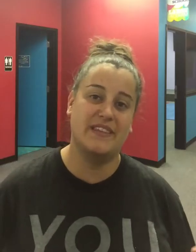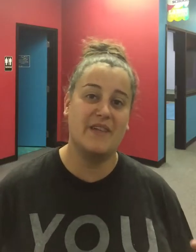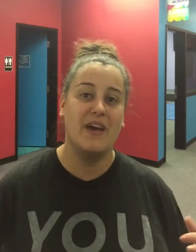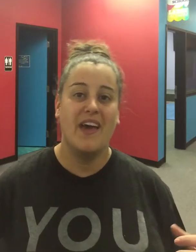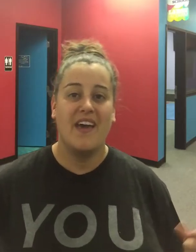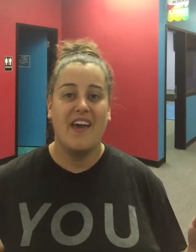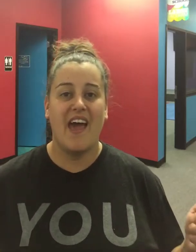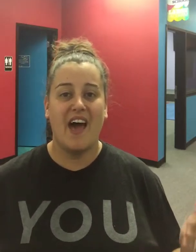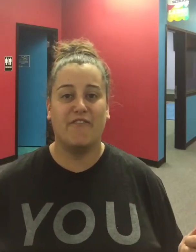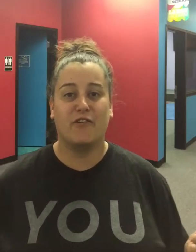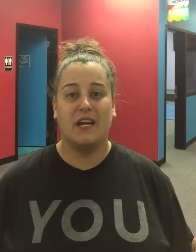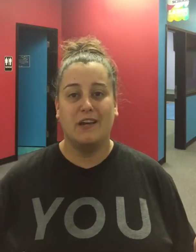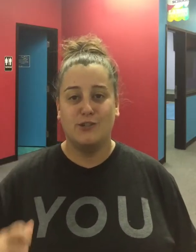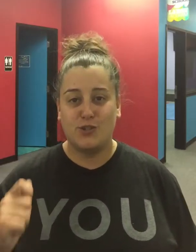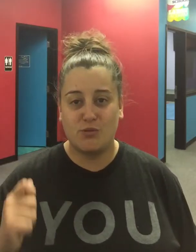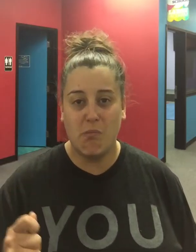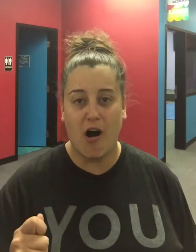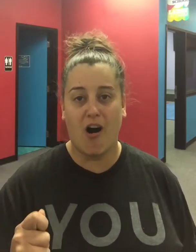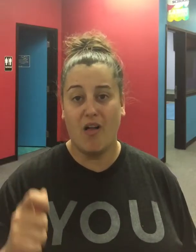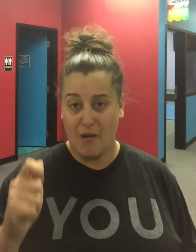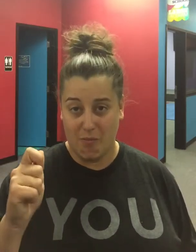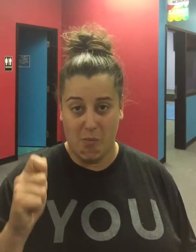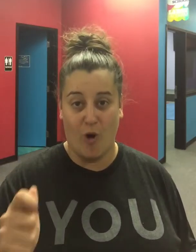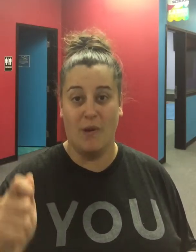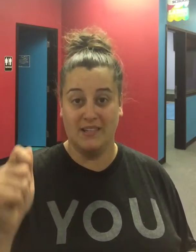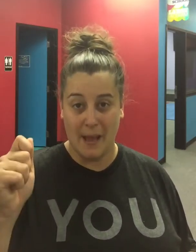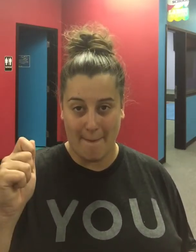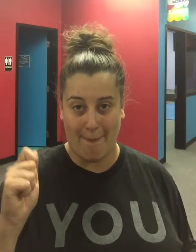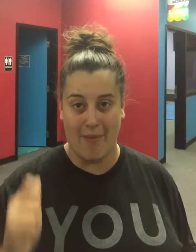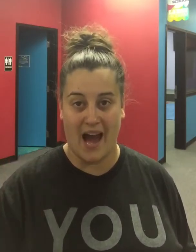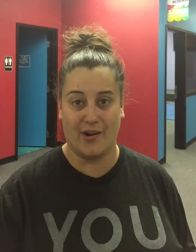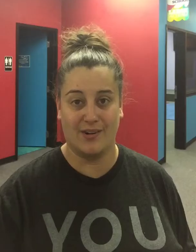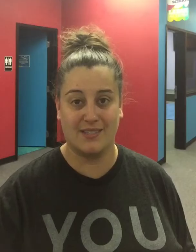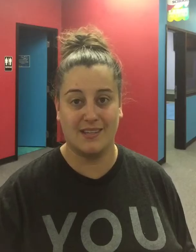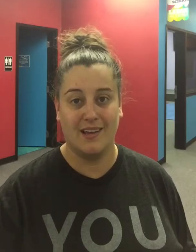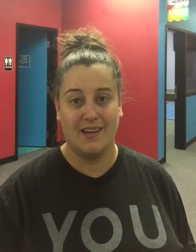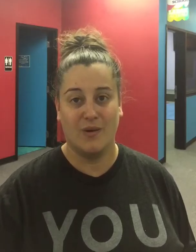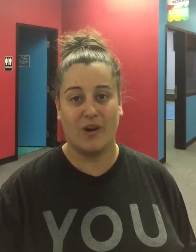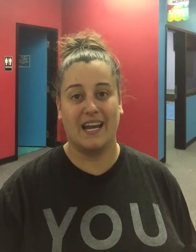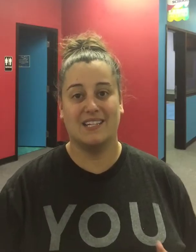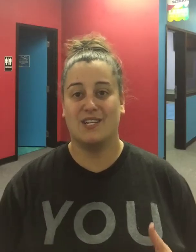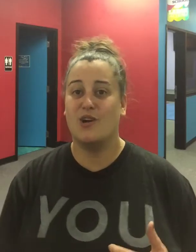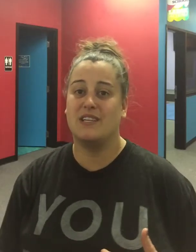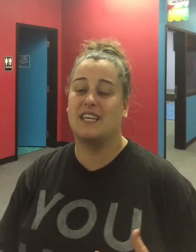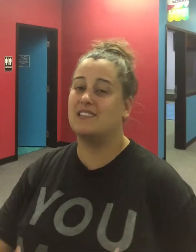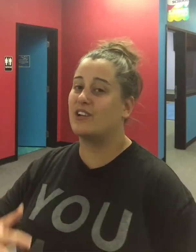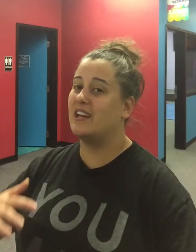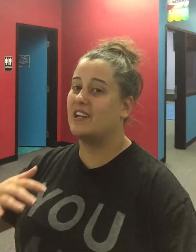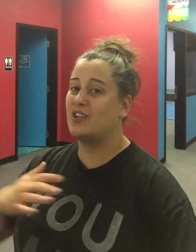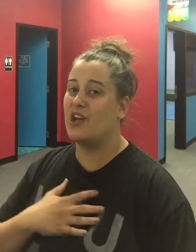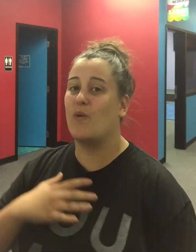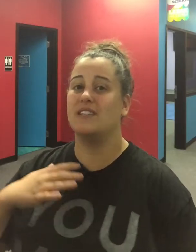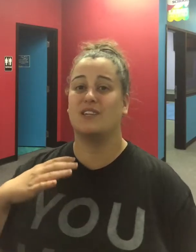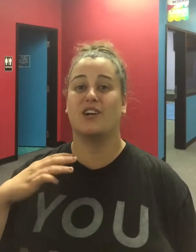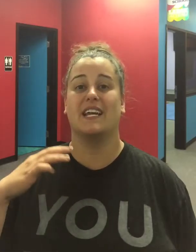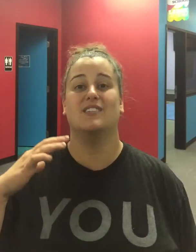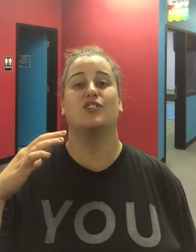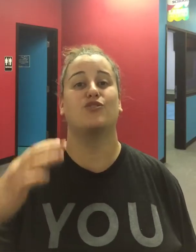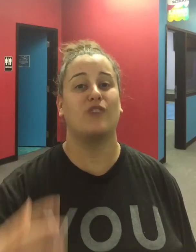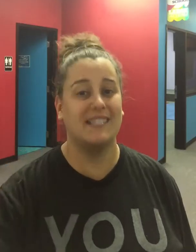them, every small moment matters. We're gonna get to know these kids, they're gonna get to know us, they're gonna get to trust